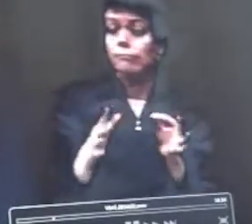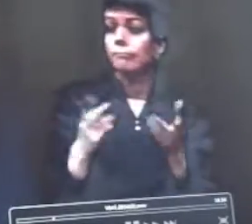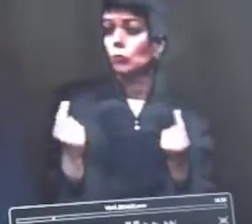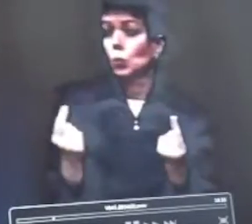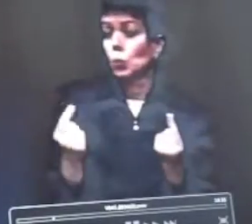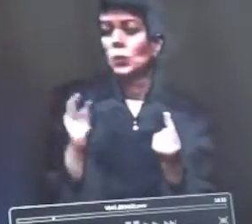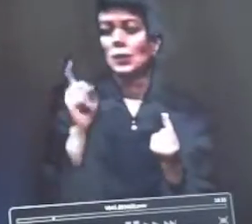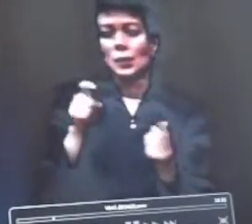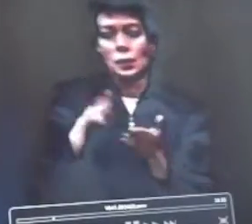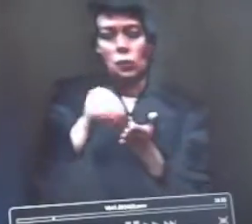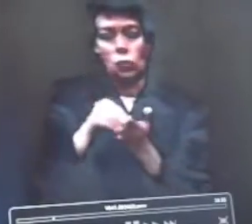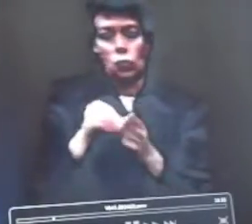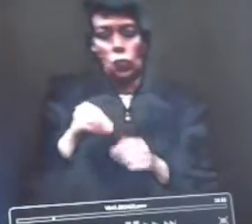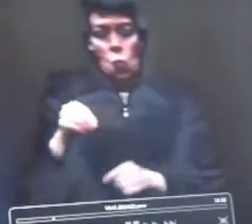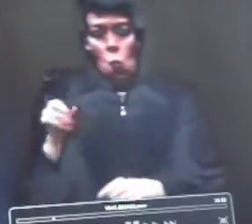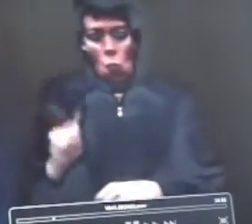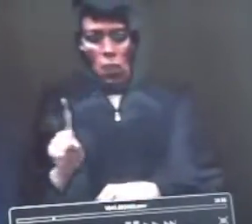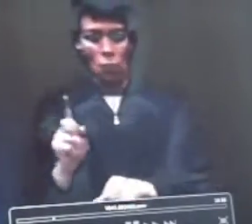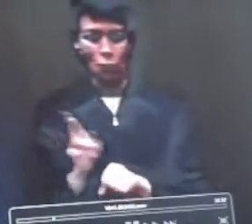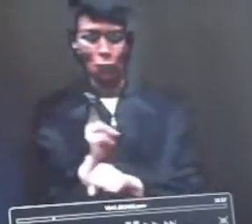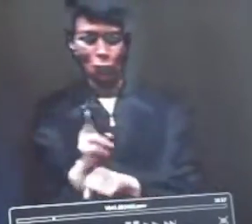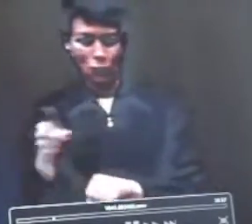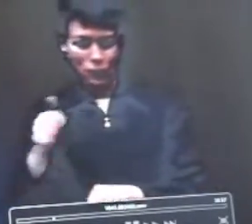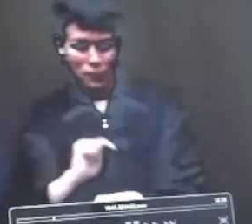With deaf interpreters, hearing interpreters, working as a